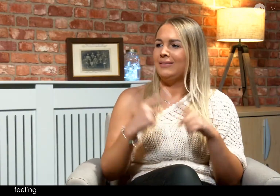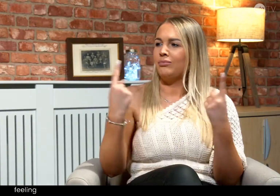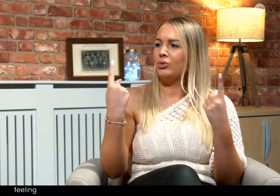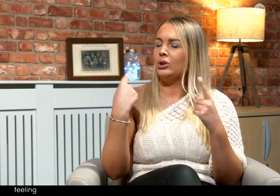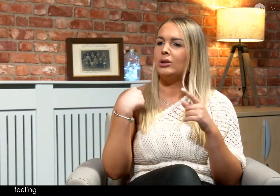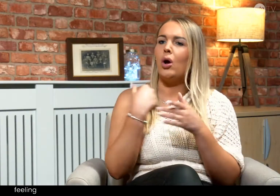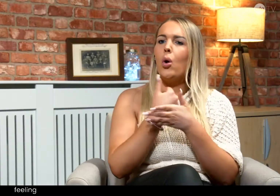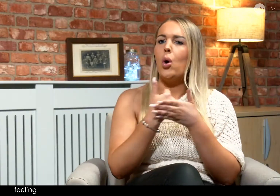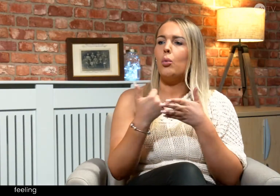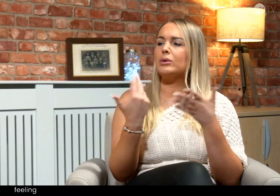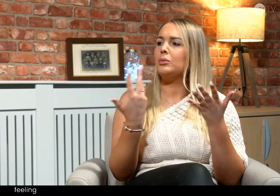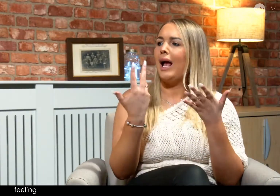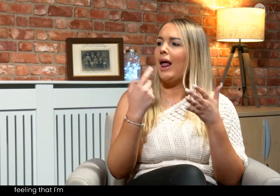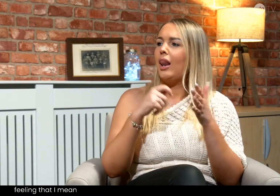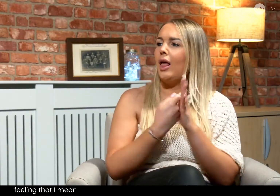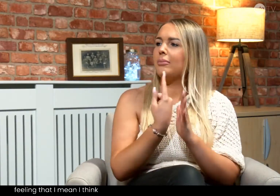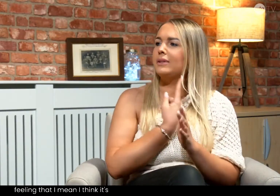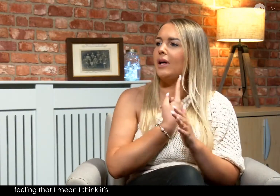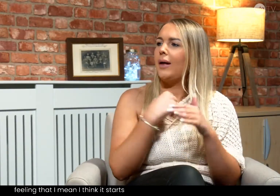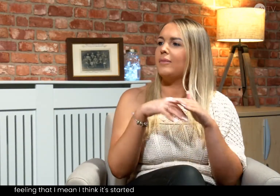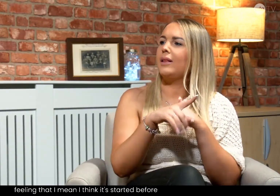I mean, I think it started before then, when I was about six.